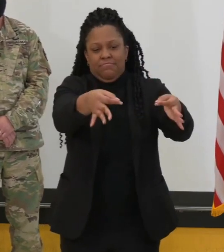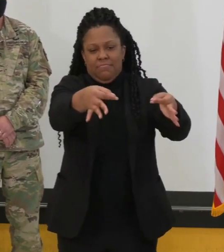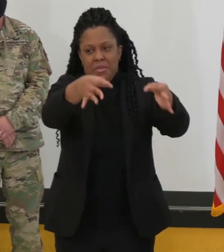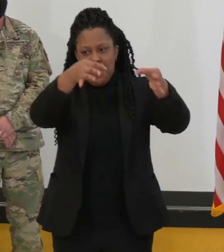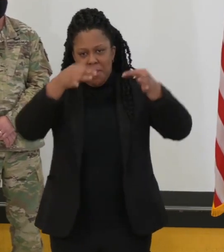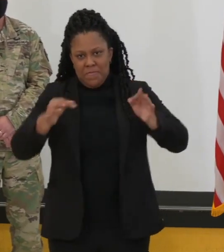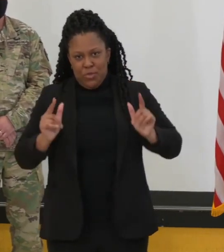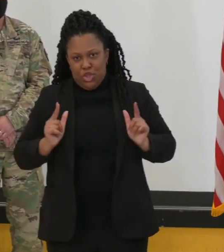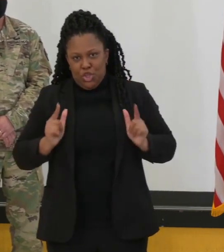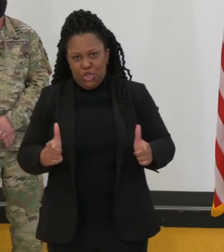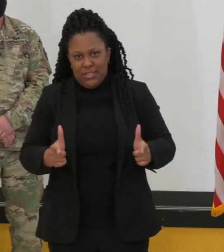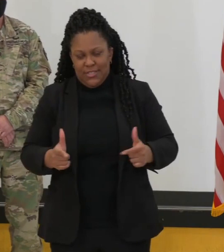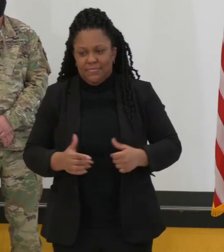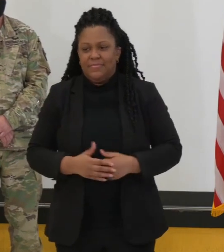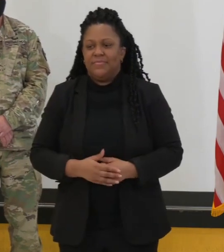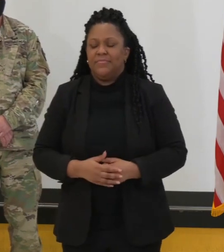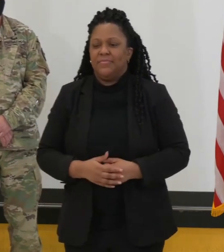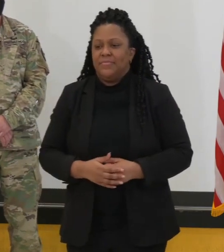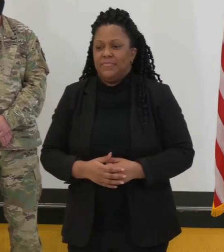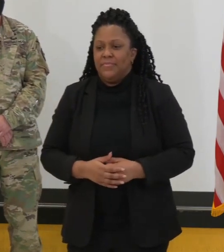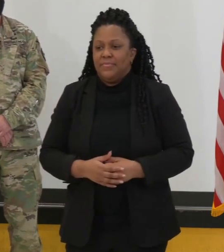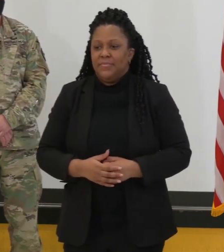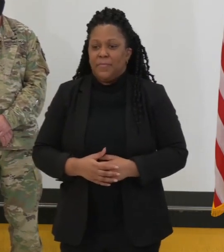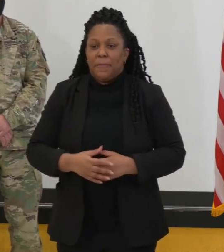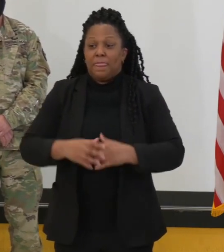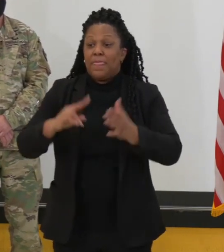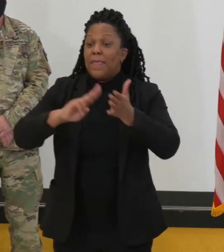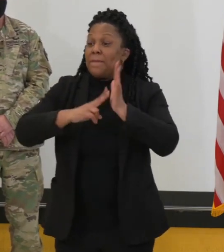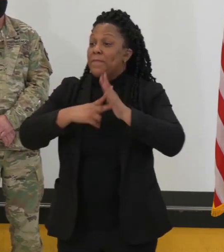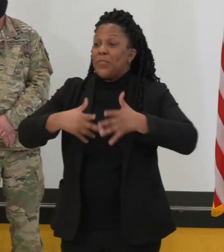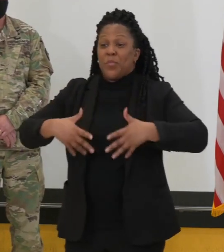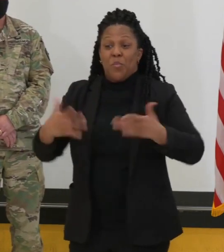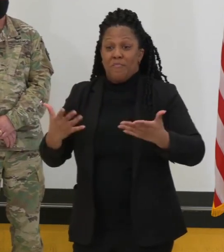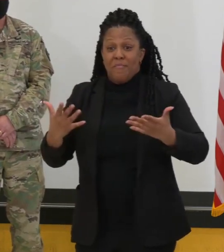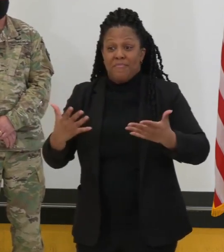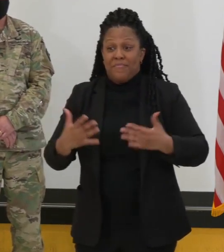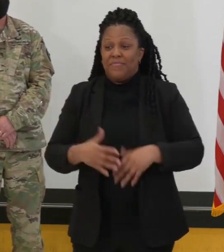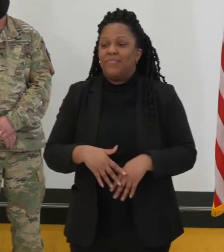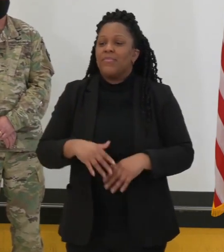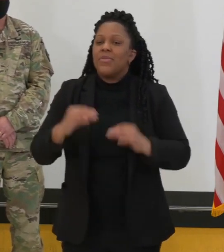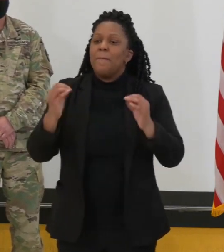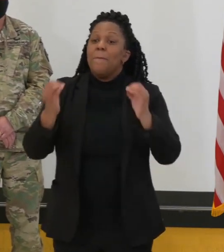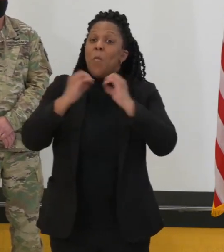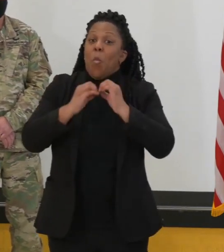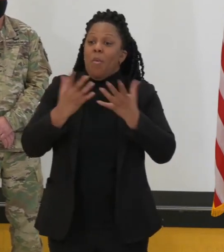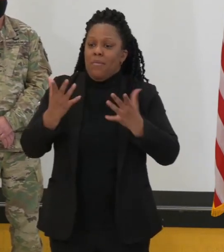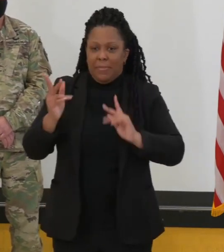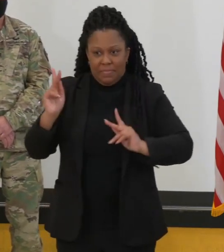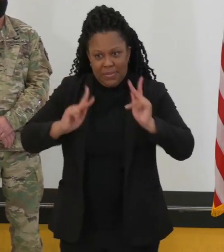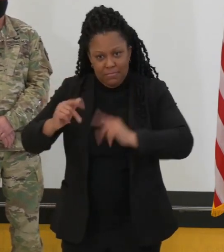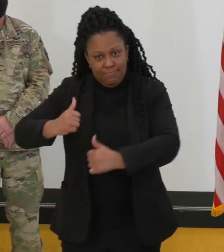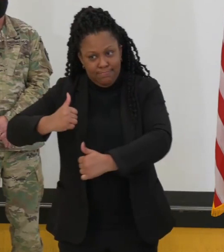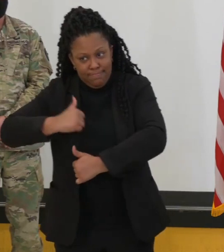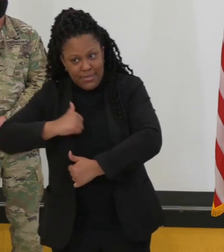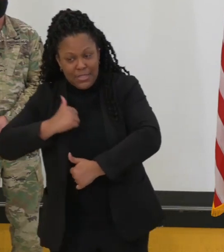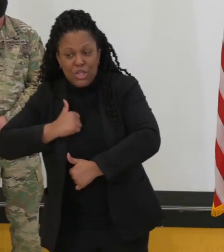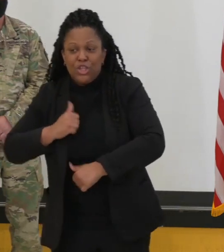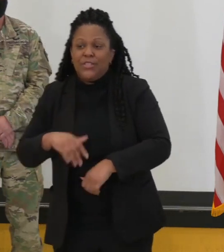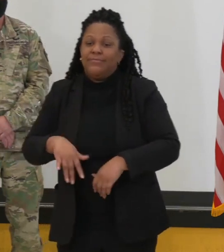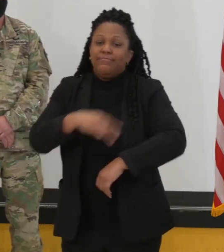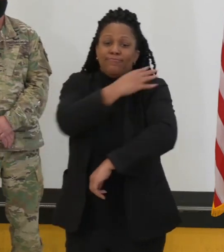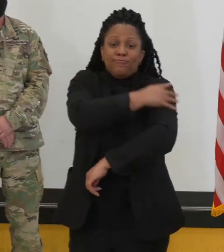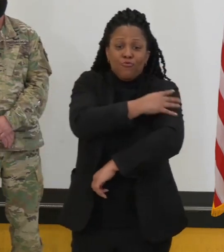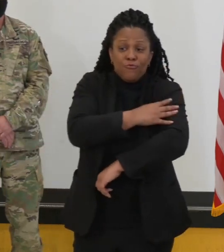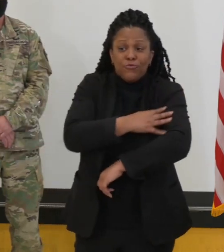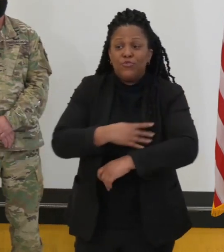mean for our communities out there? They are going to see more of our men and women in uniform, more of our citizen